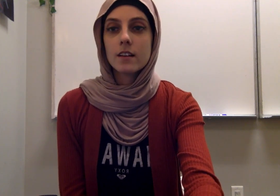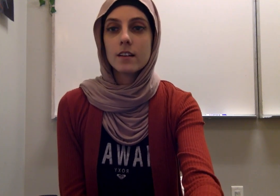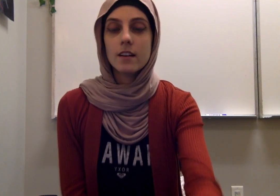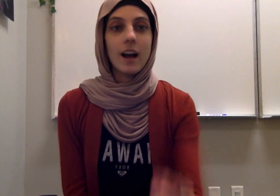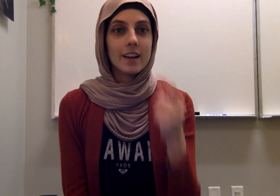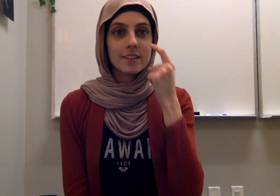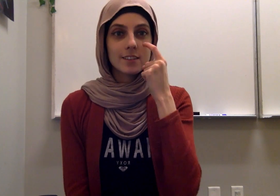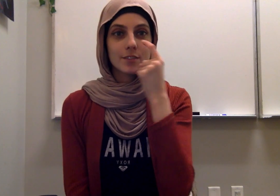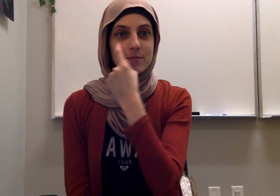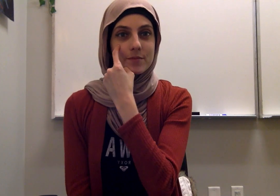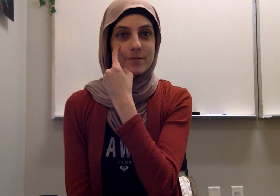Eyes.